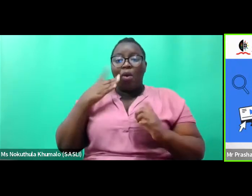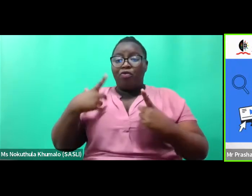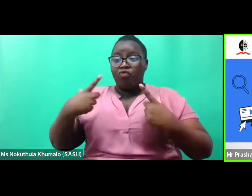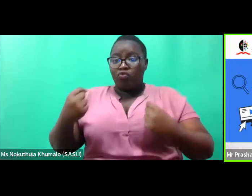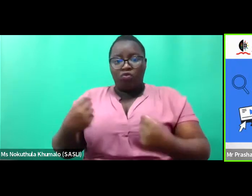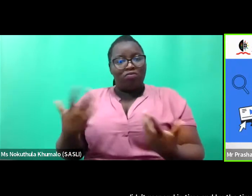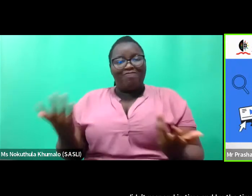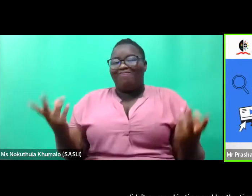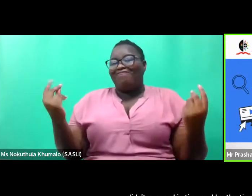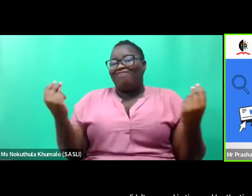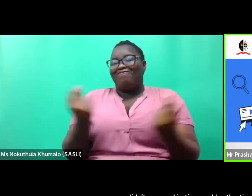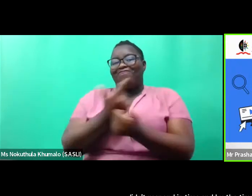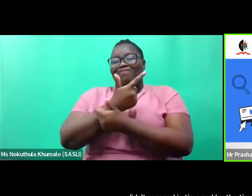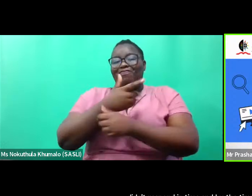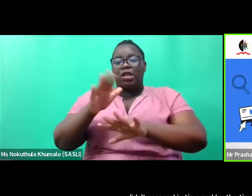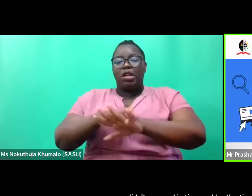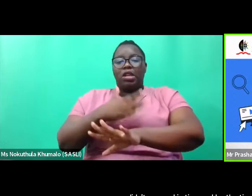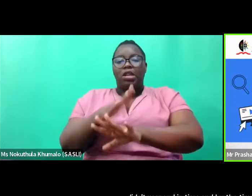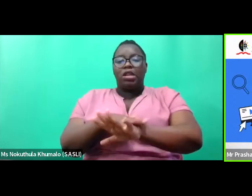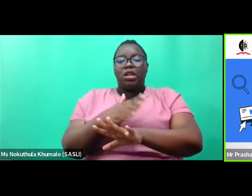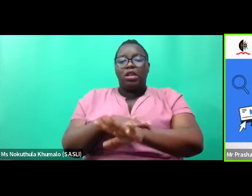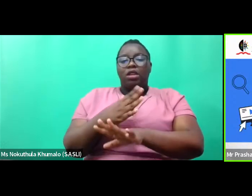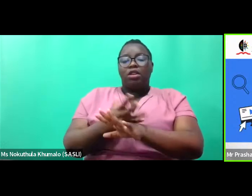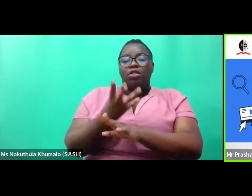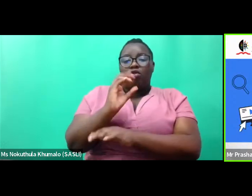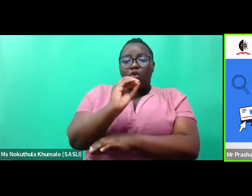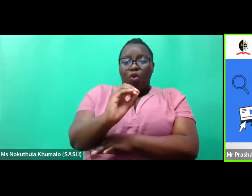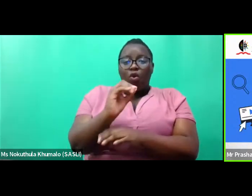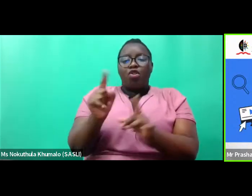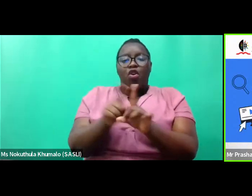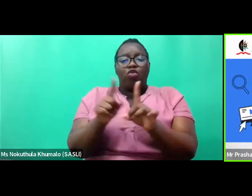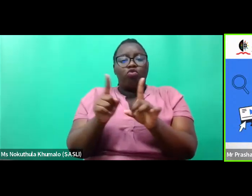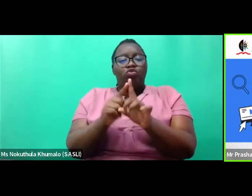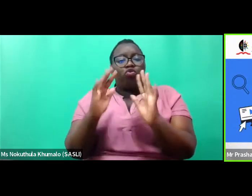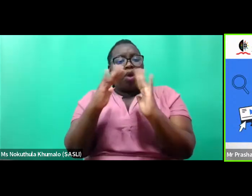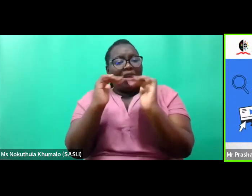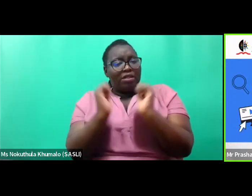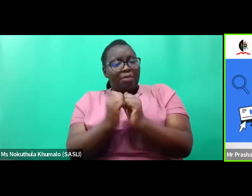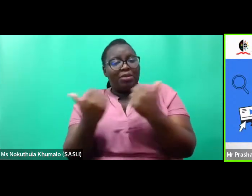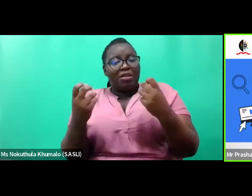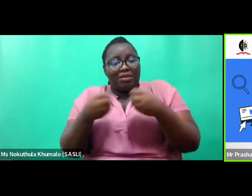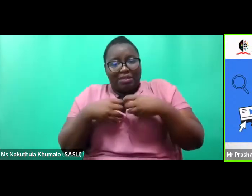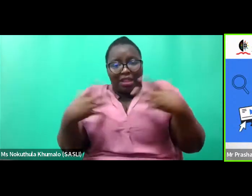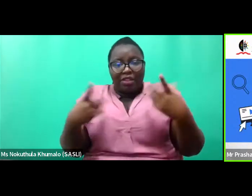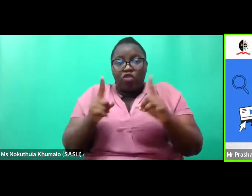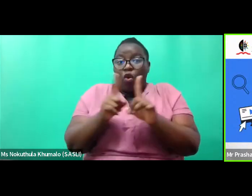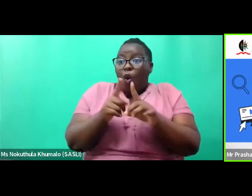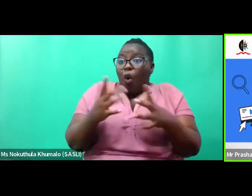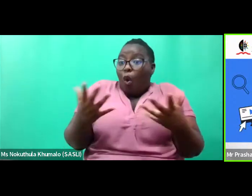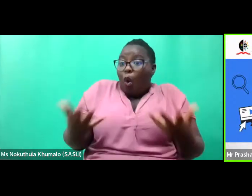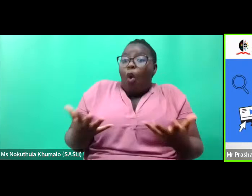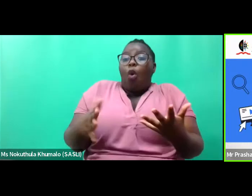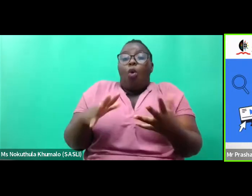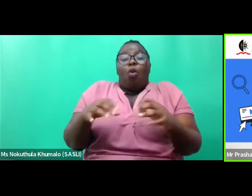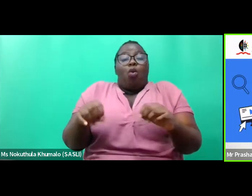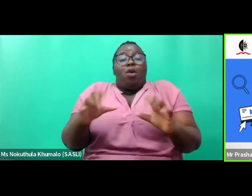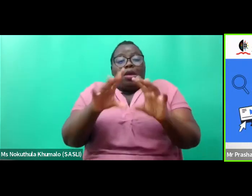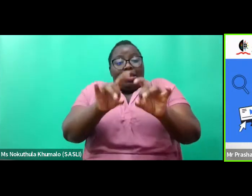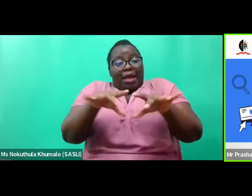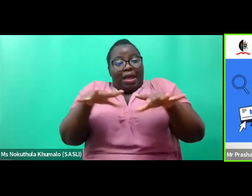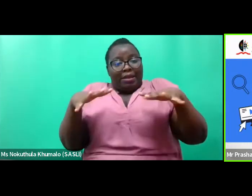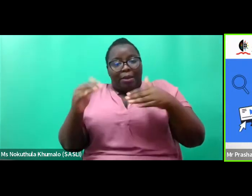due date for the assignment had already started, or the exams were too close by, or they didn't respond at